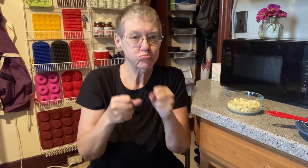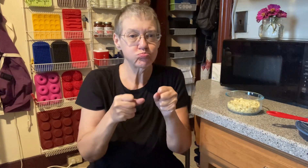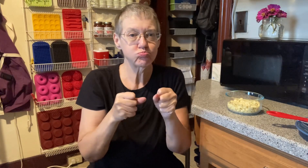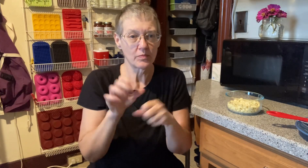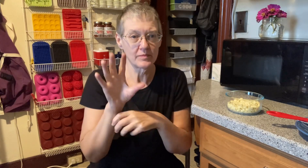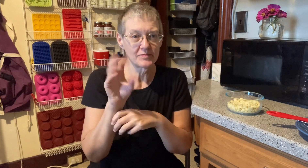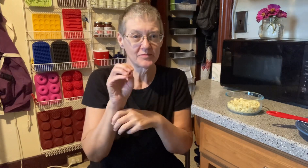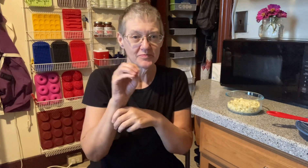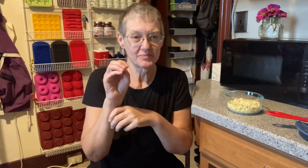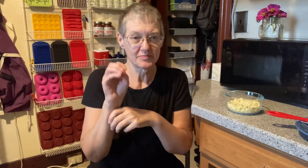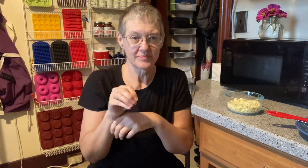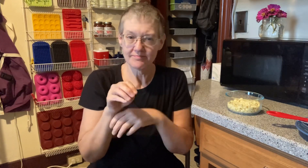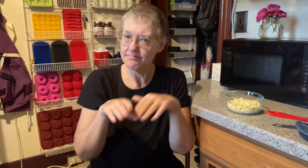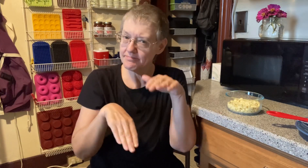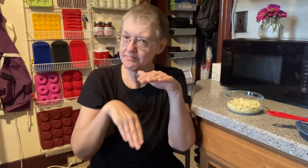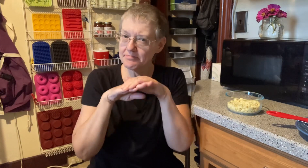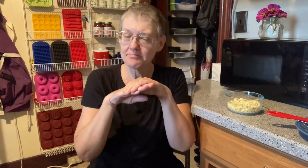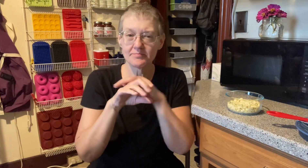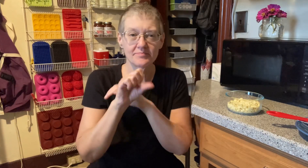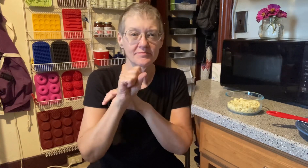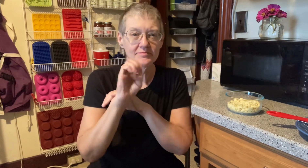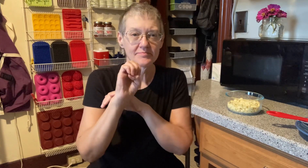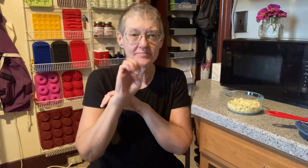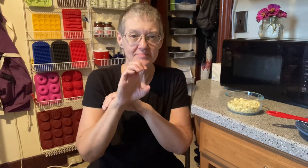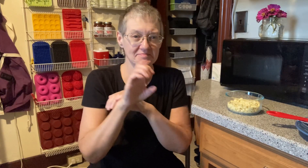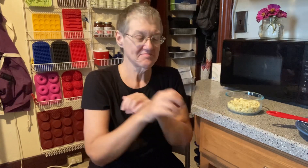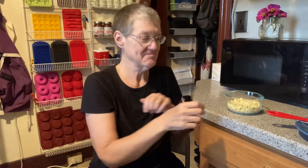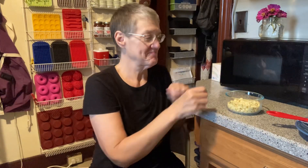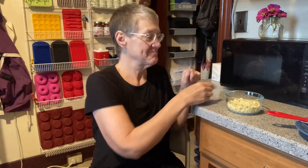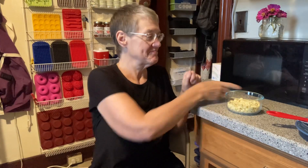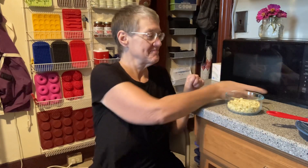Remember, 50% power for only up to 30 seconds.